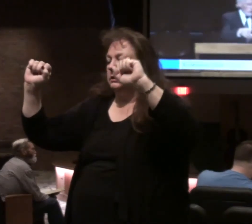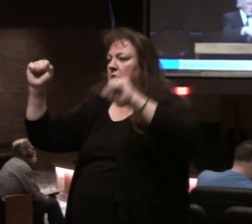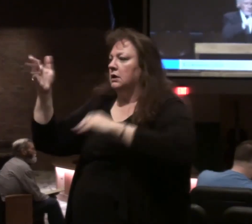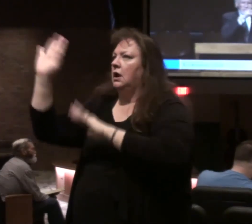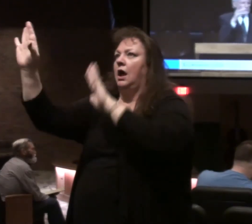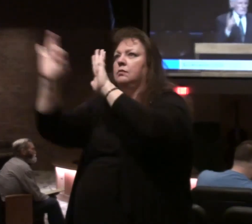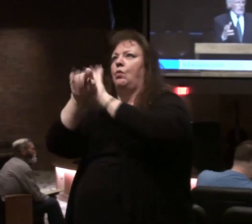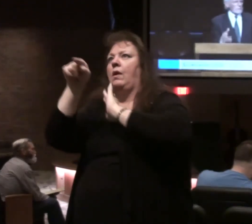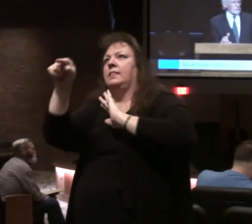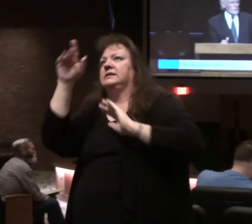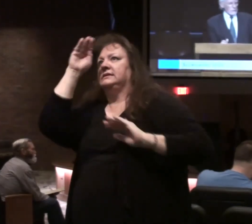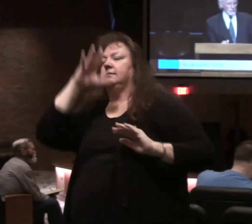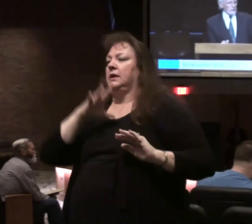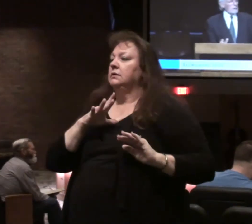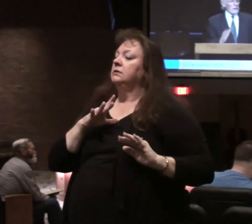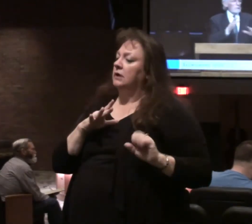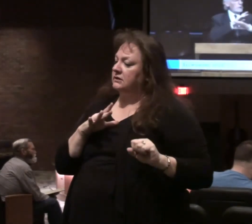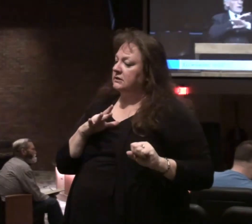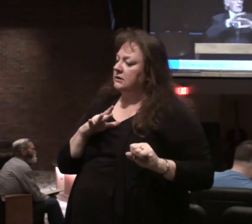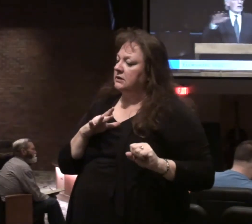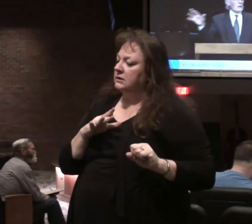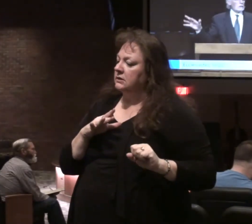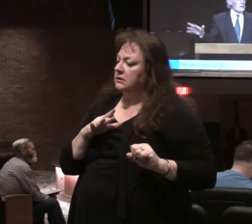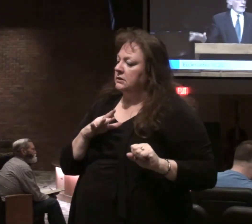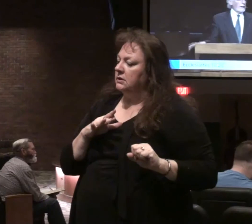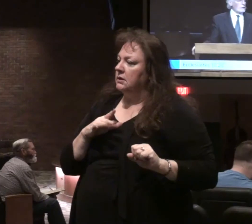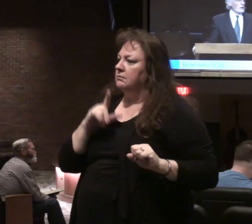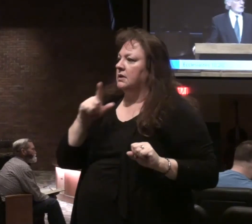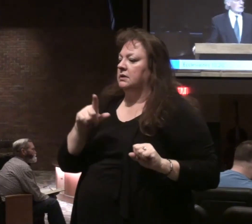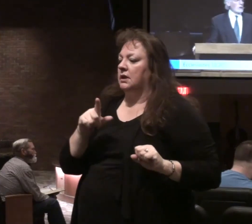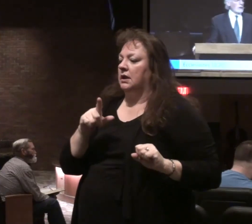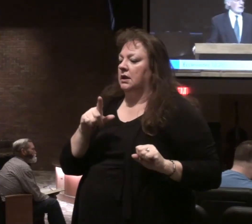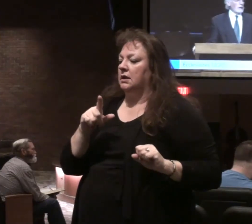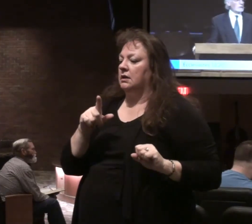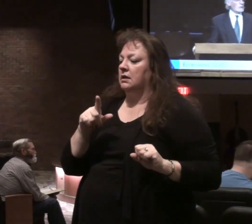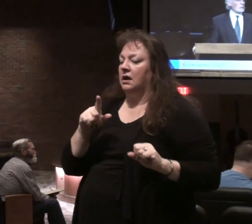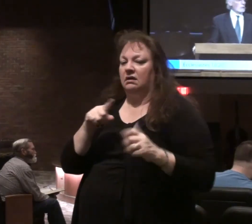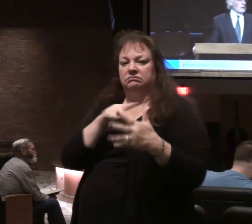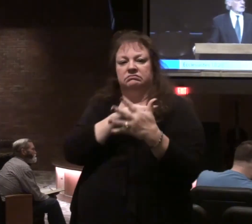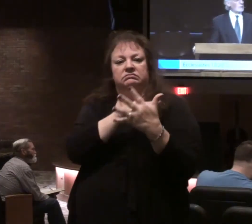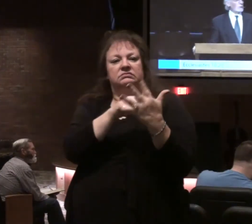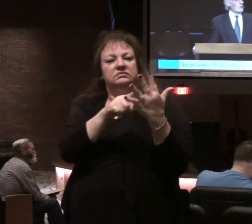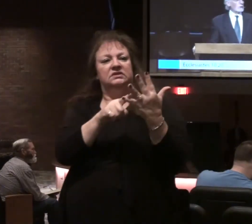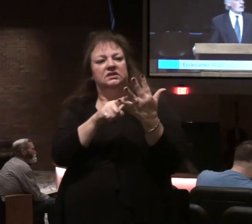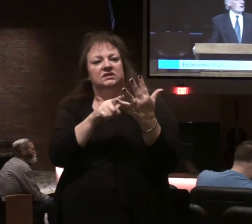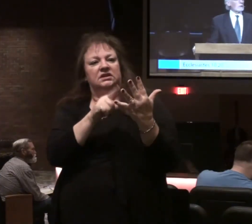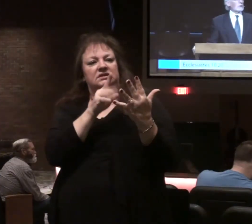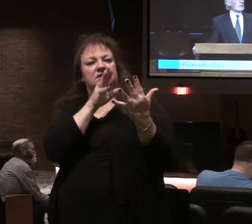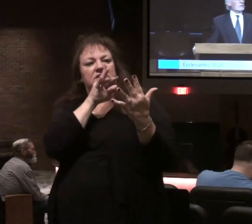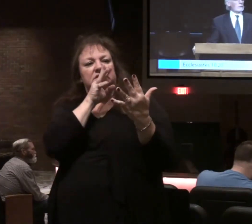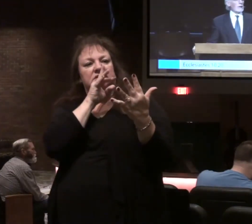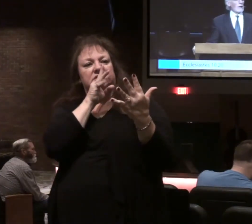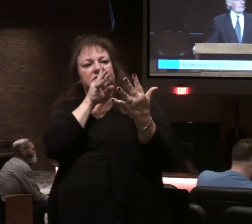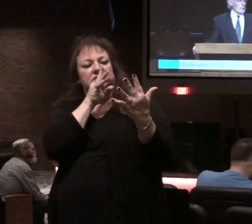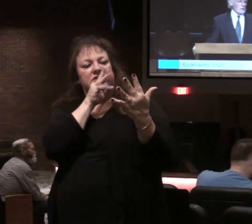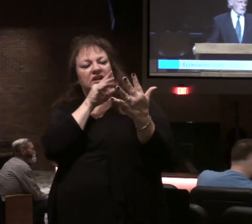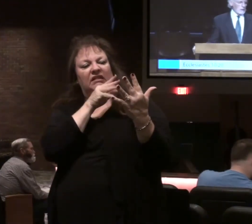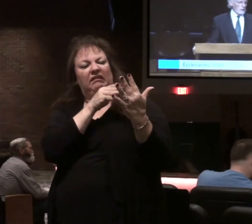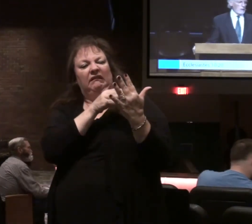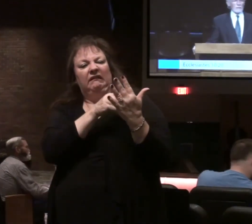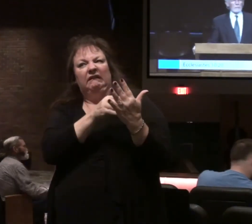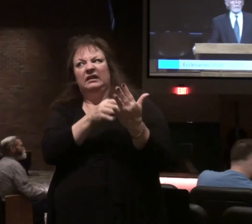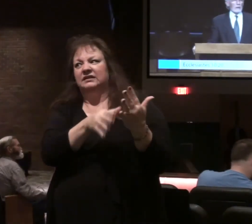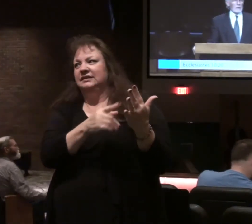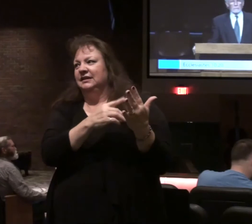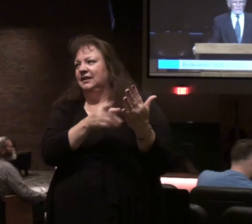God's appointed this president. They're telling the truth, he said. But then he goes to town on all the candidates that are running for president from the opposite